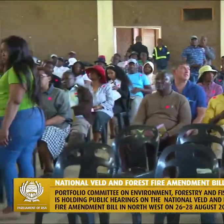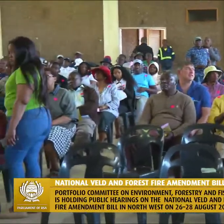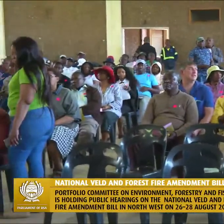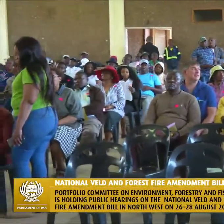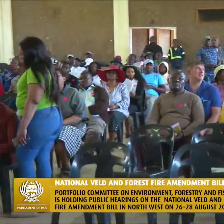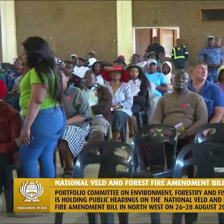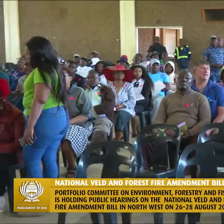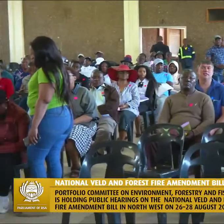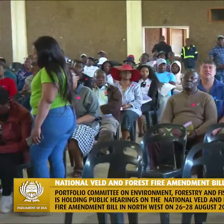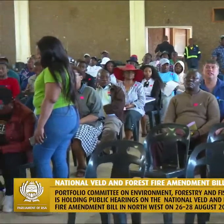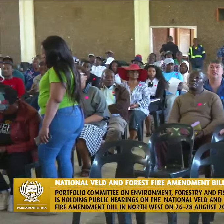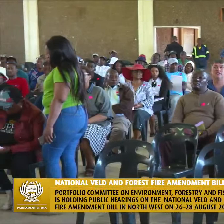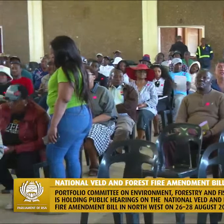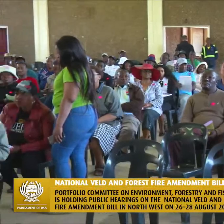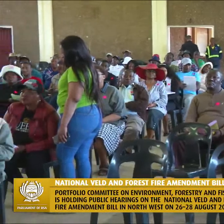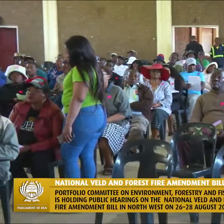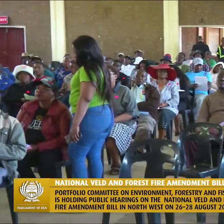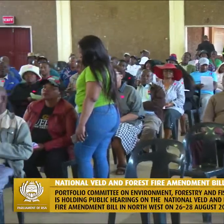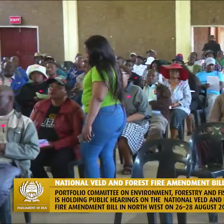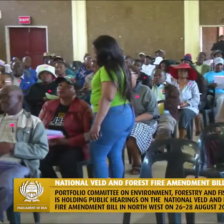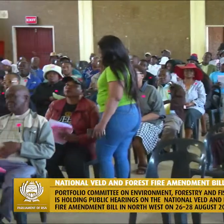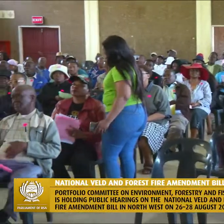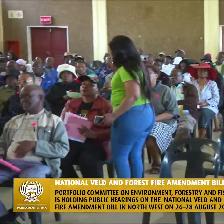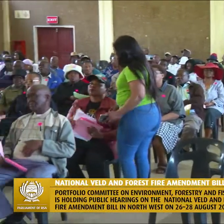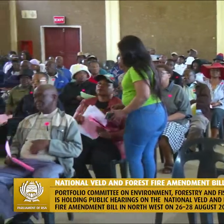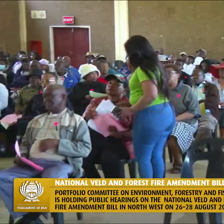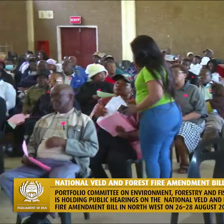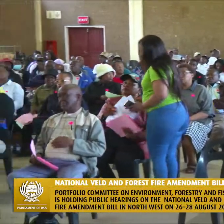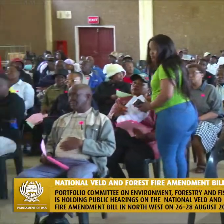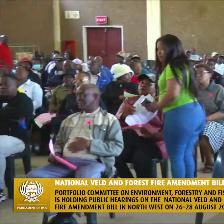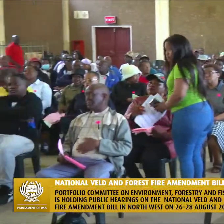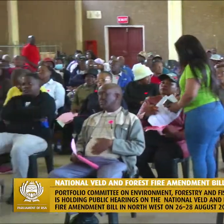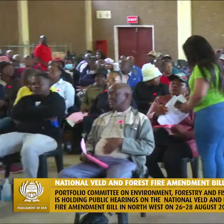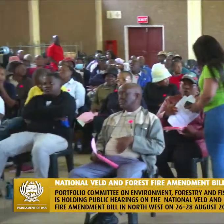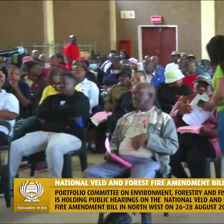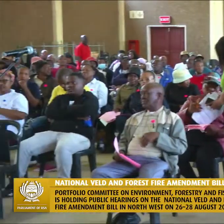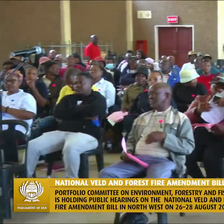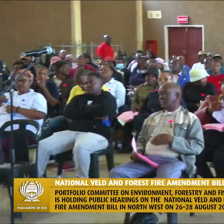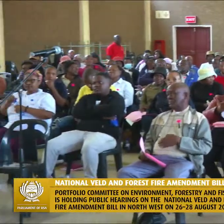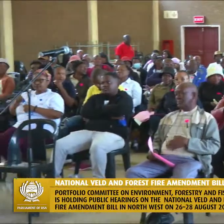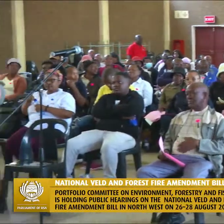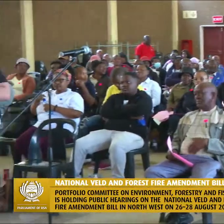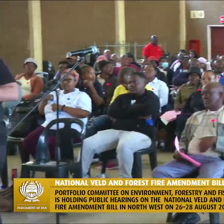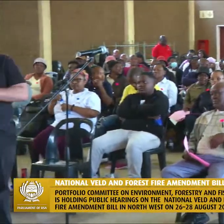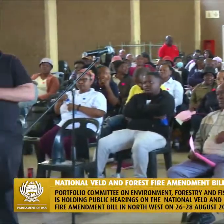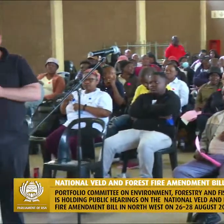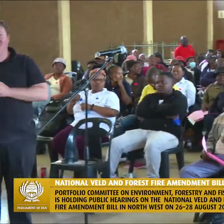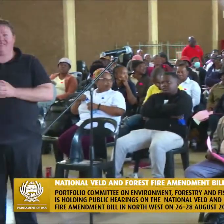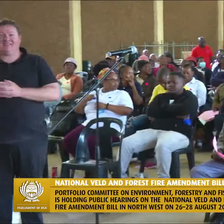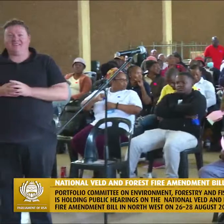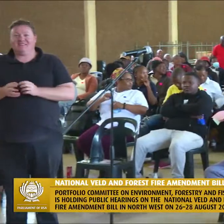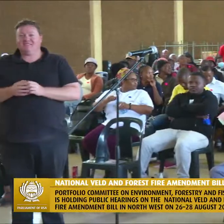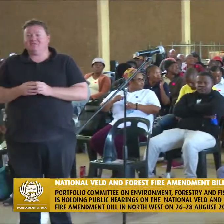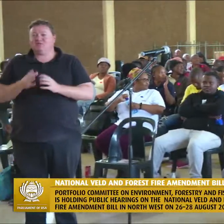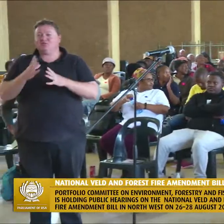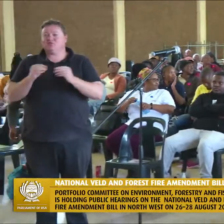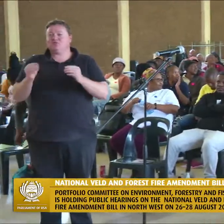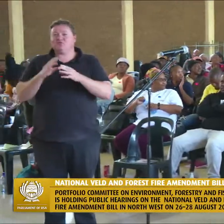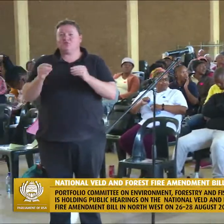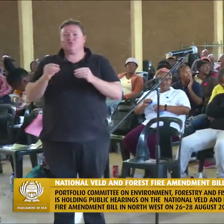day you're going to be the last you know so stop wasting your time